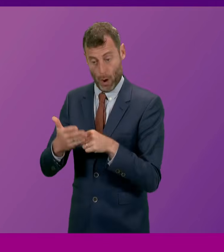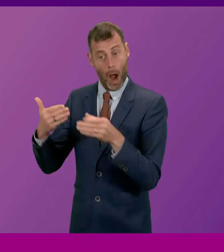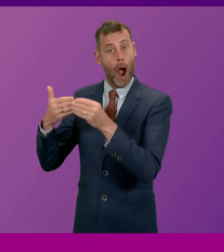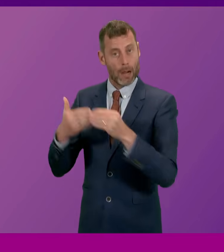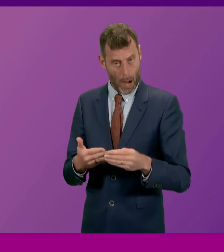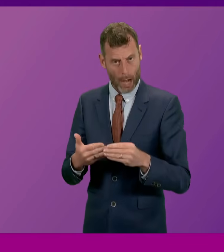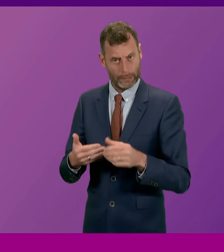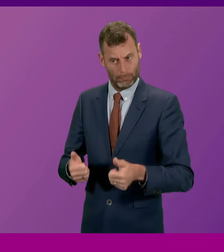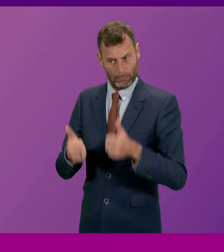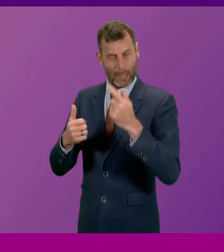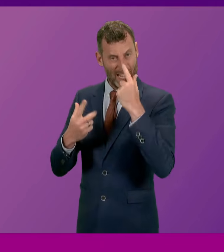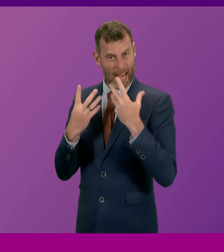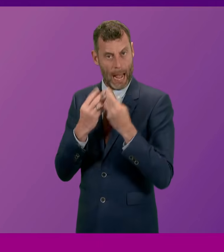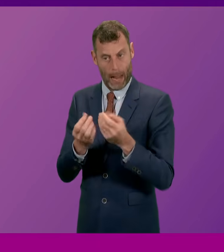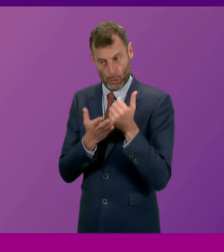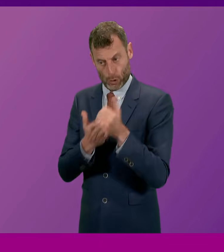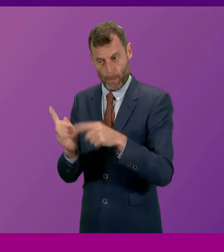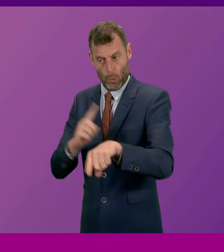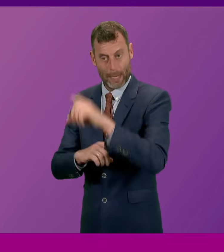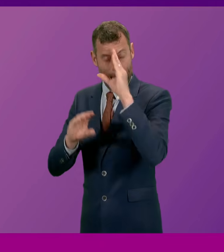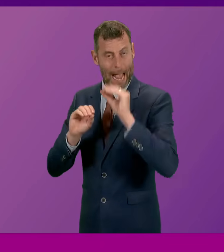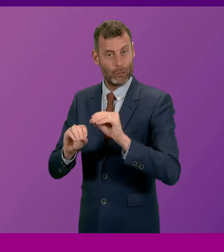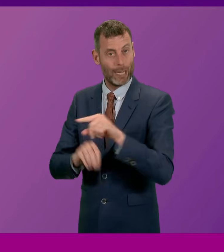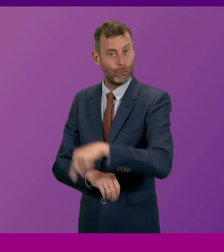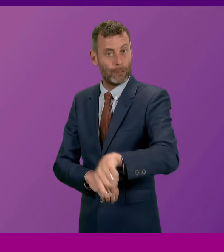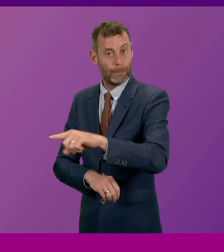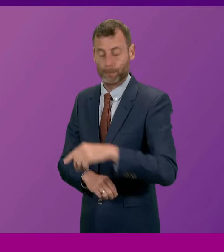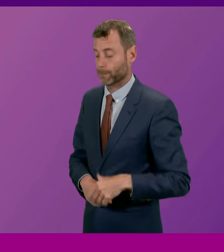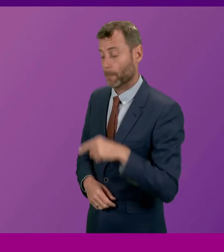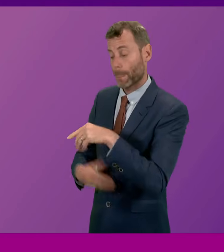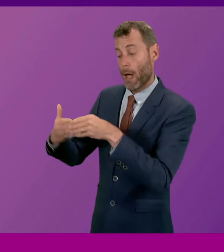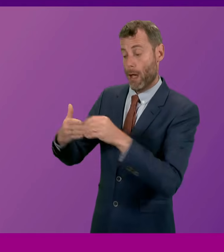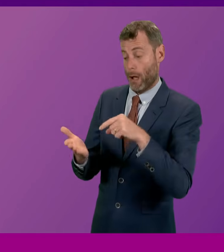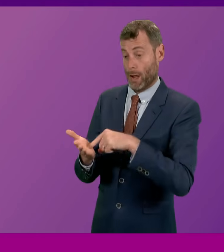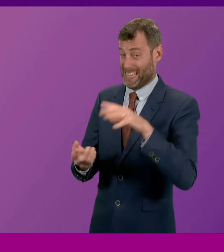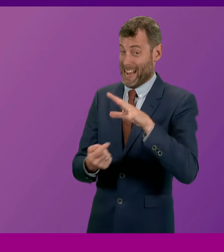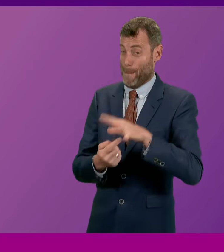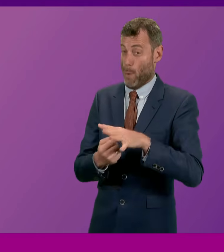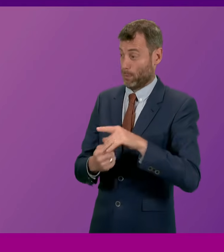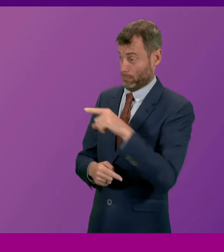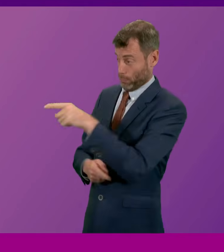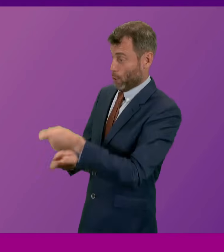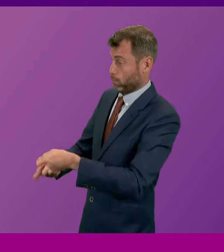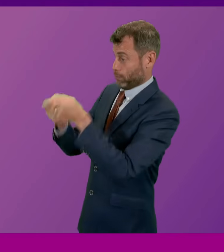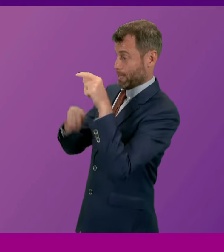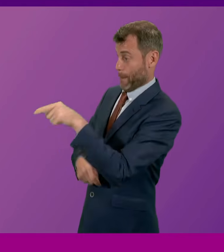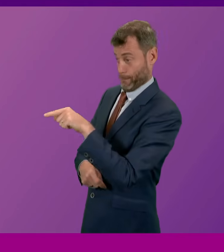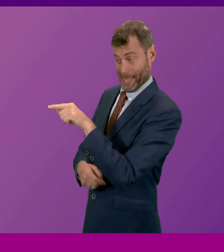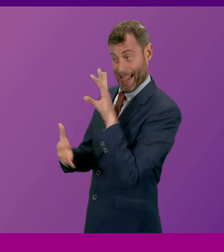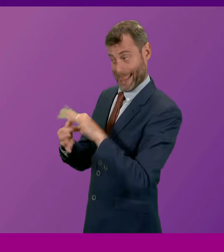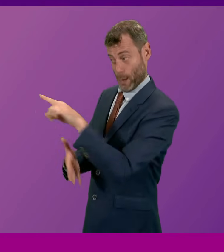support our education system. The guidance is founded on an important point that Mr Finlay made in his